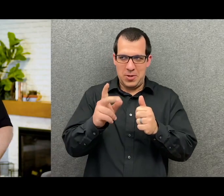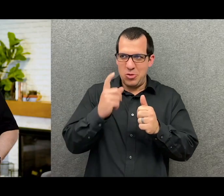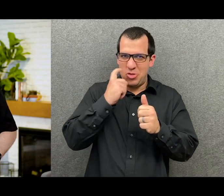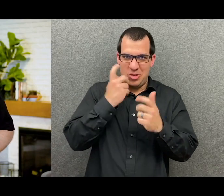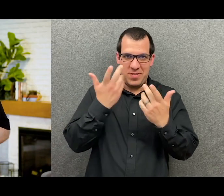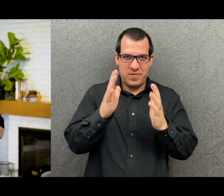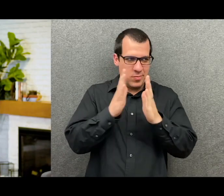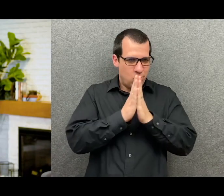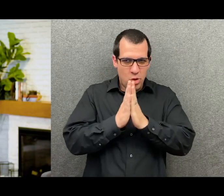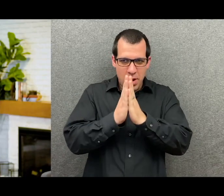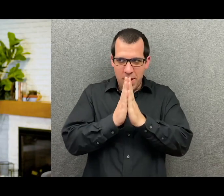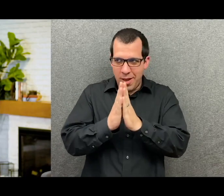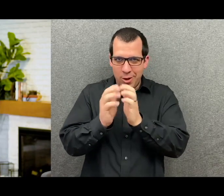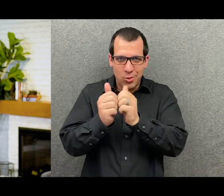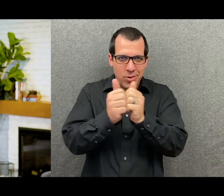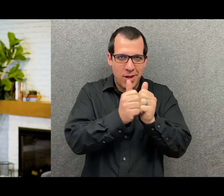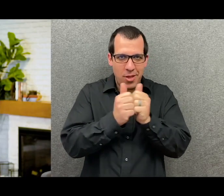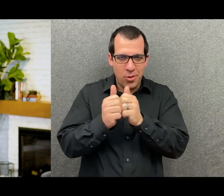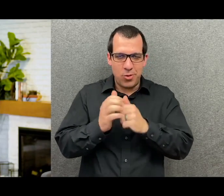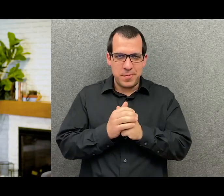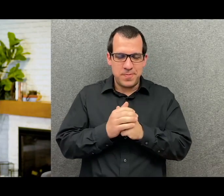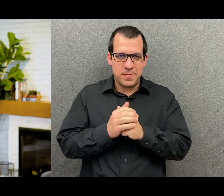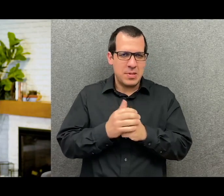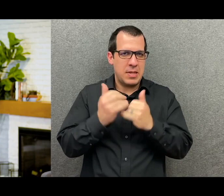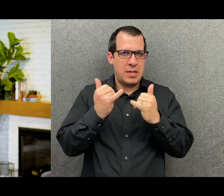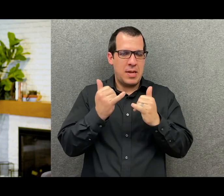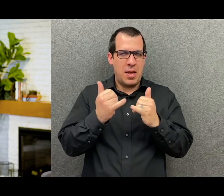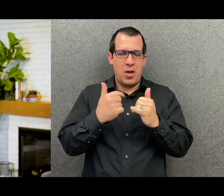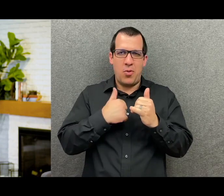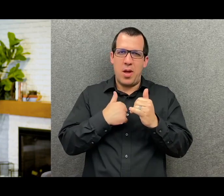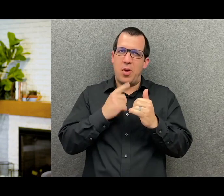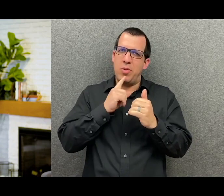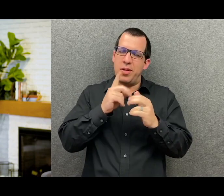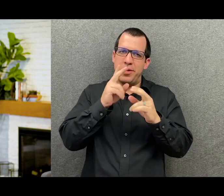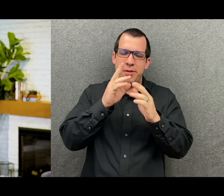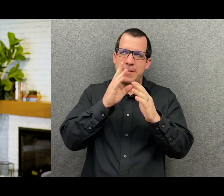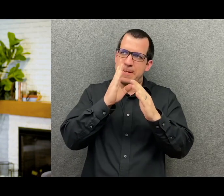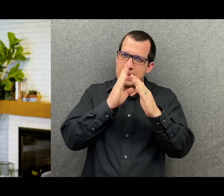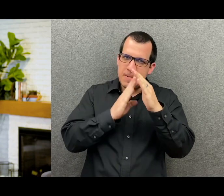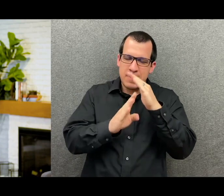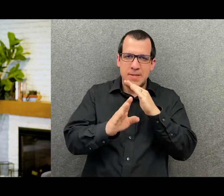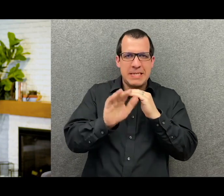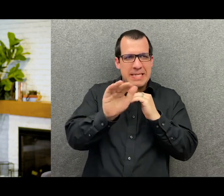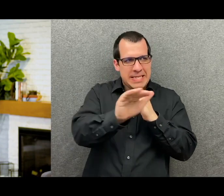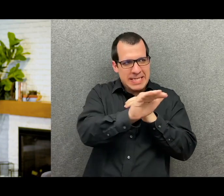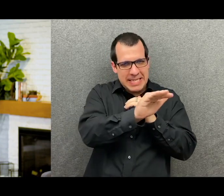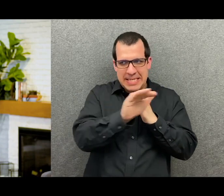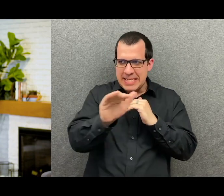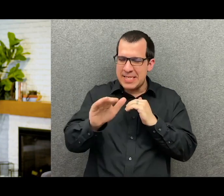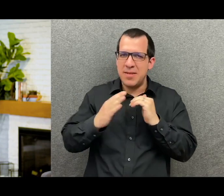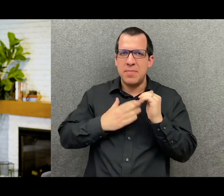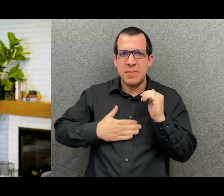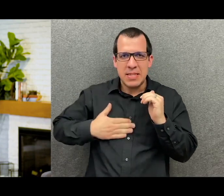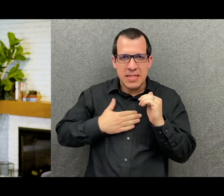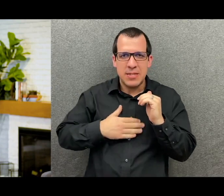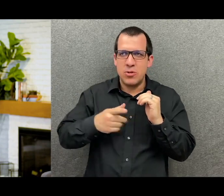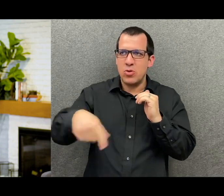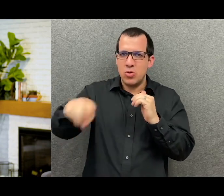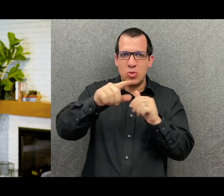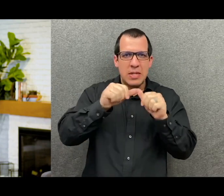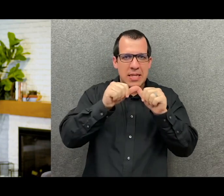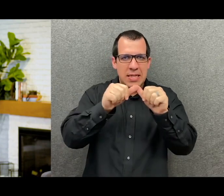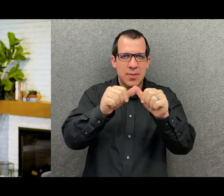Okay, now we've just prayed together, and I want to humbly ask you to continue